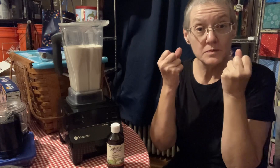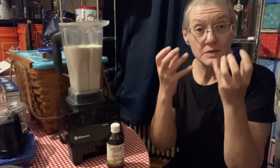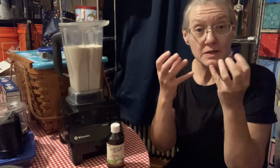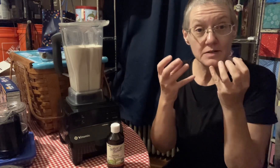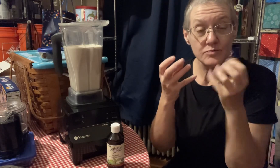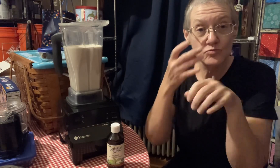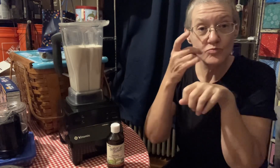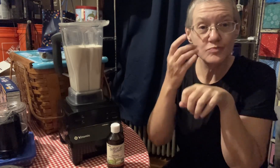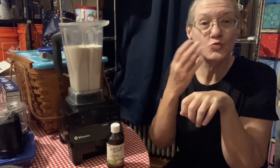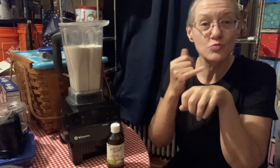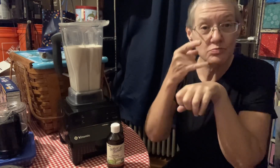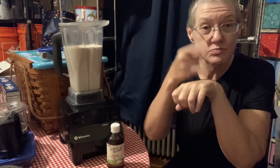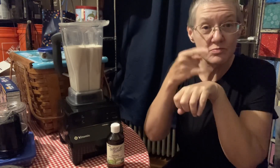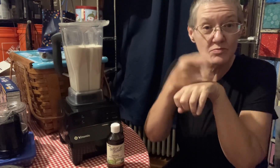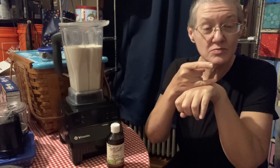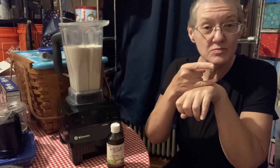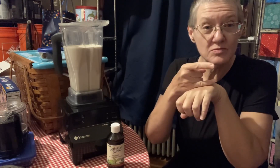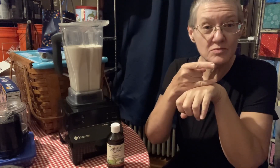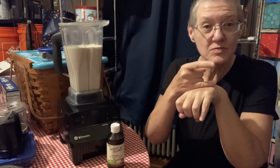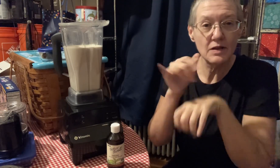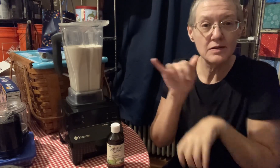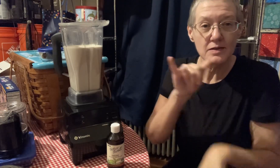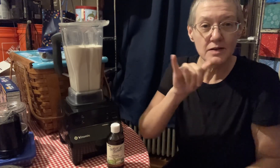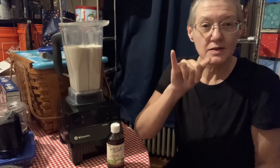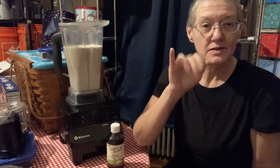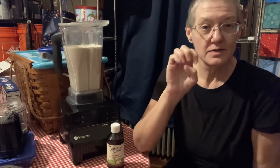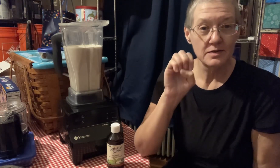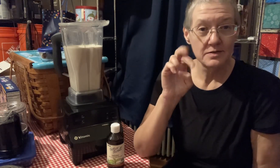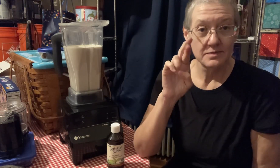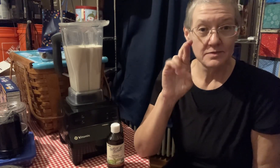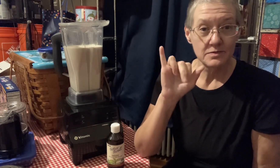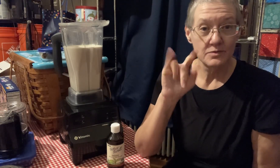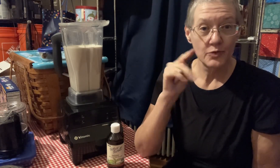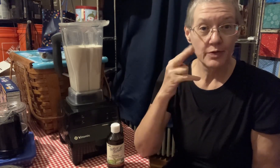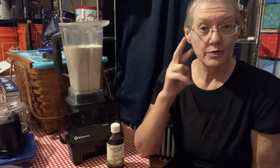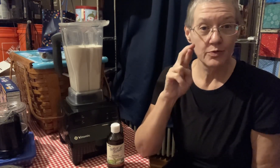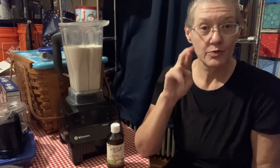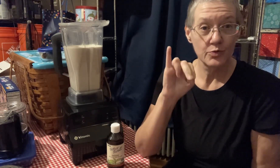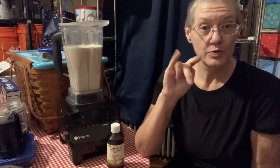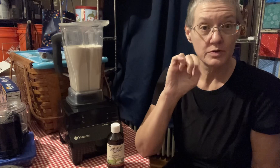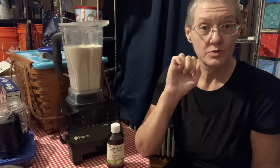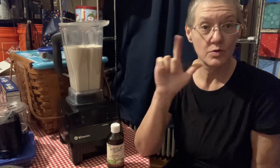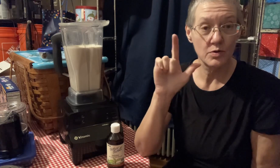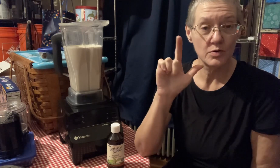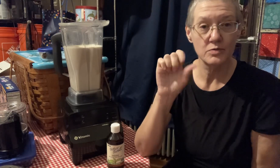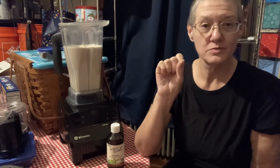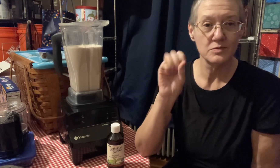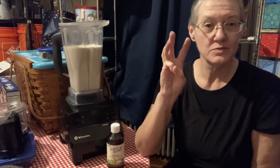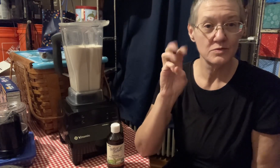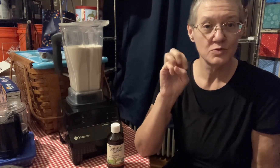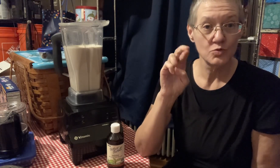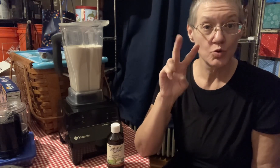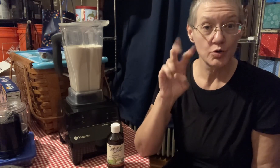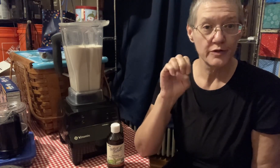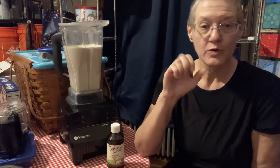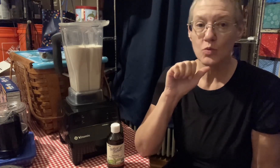Now I'm choosing liquid stevia because many granulated sugar alcohols like erythritol